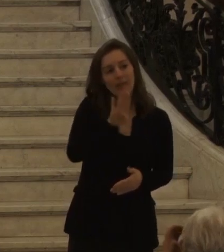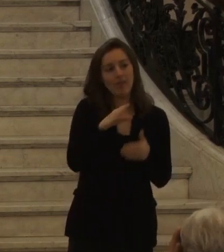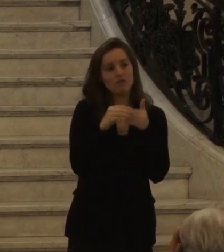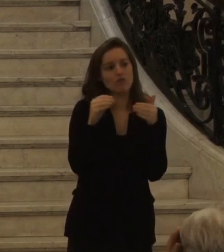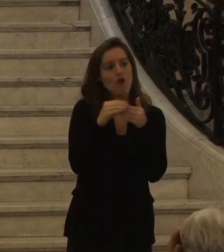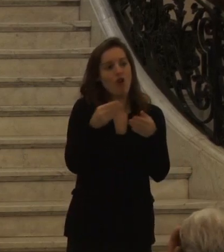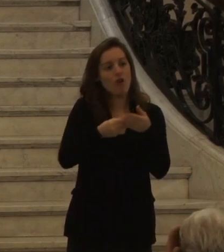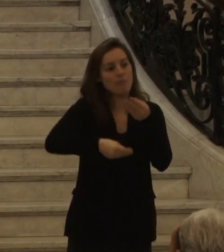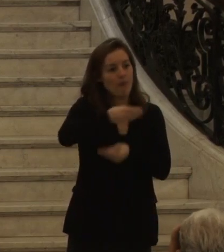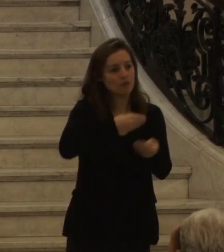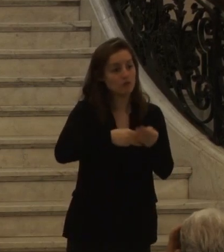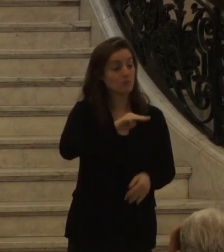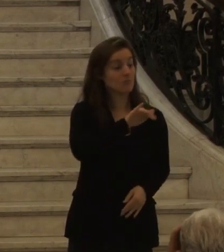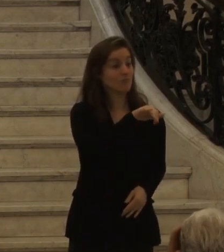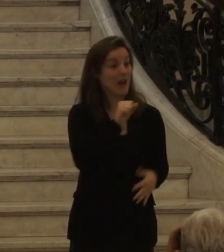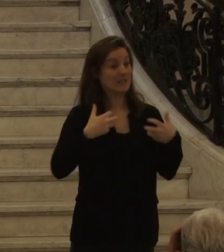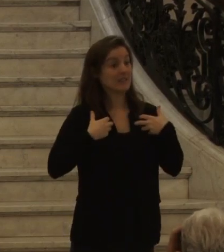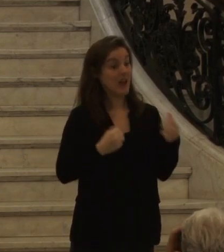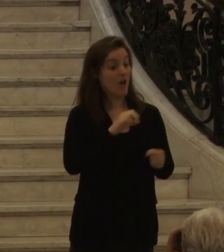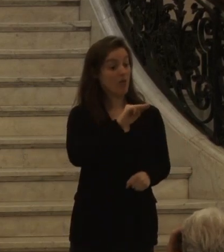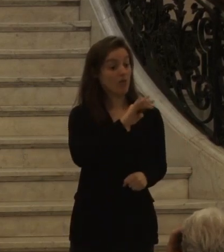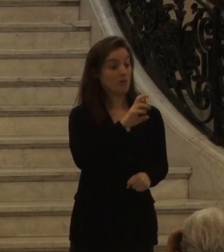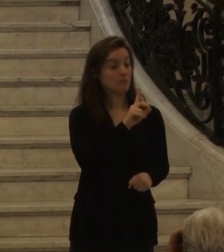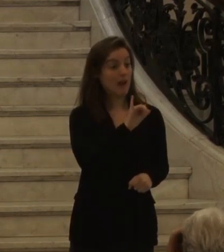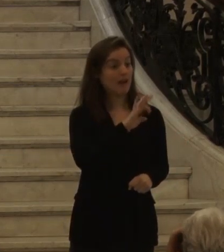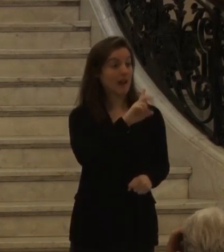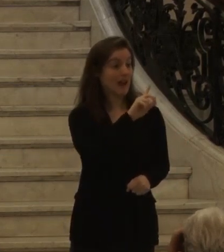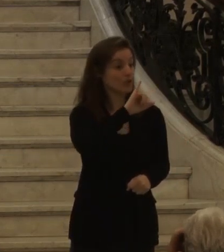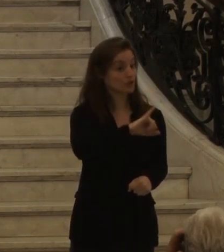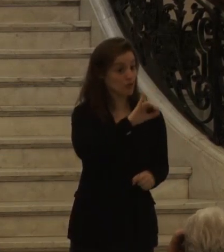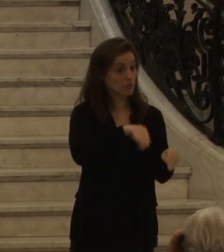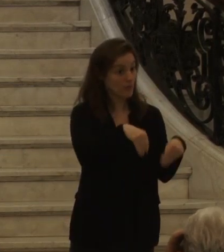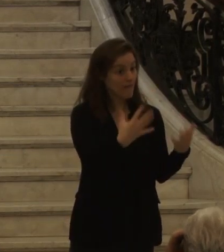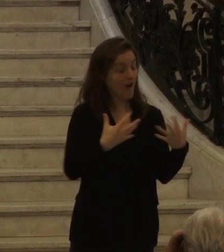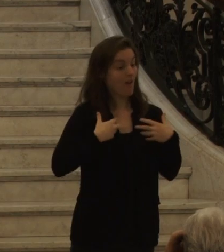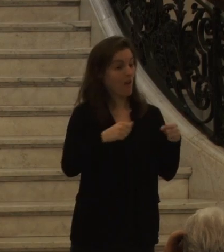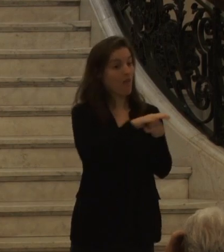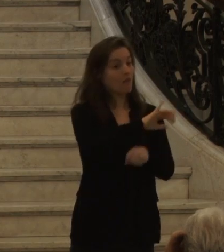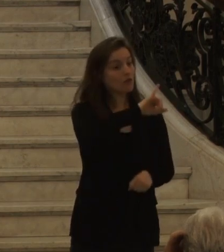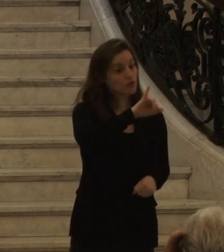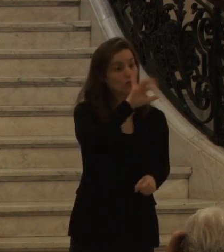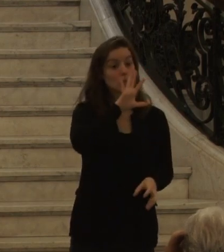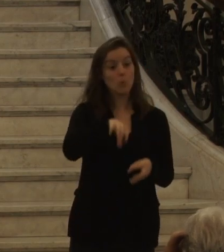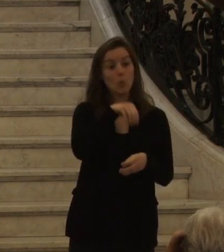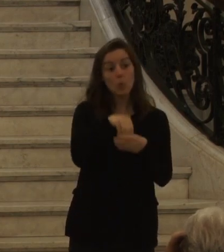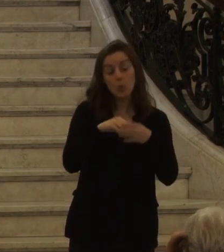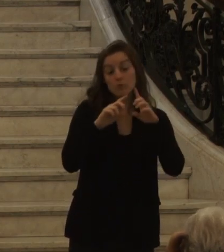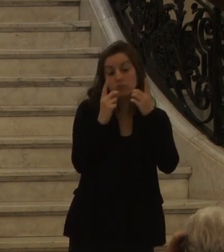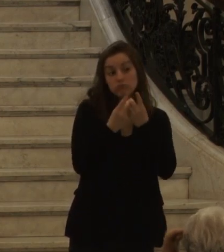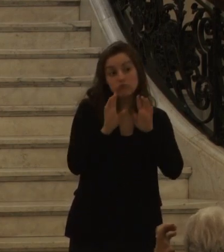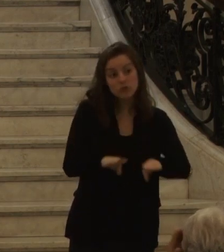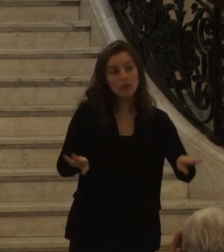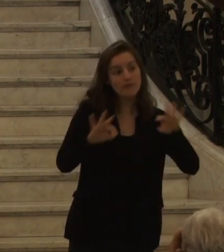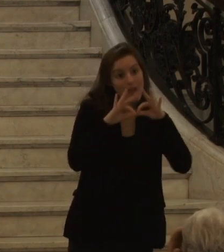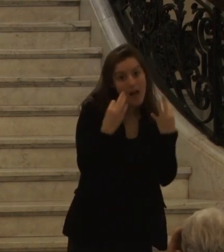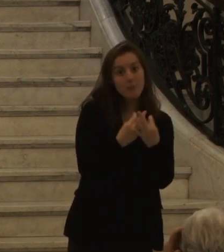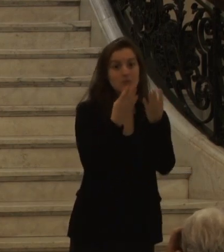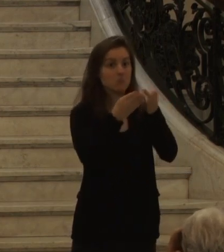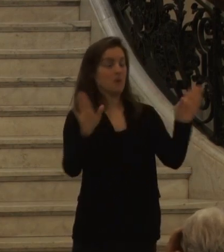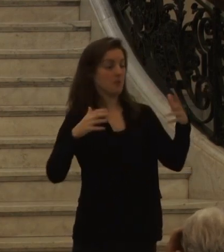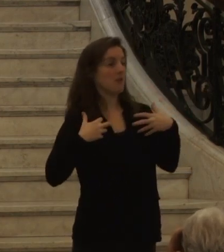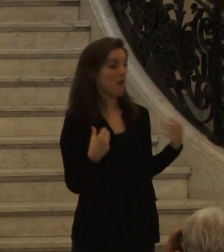Health Medicaid insurance program that provides health coverage insurance, including the Department of Children and Families and Public Health.